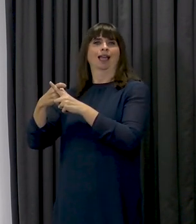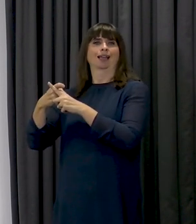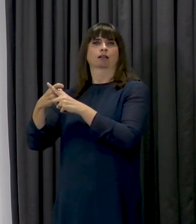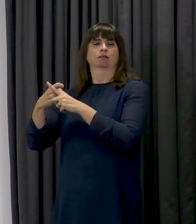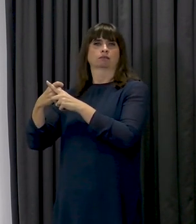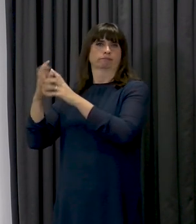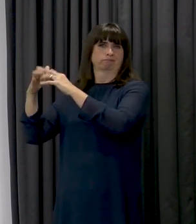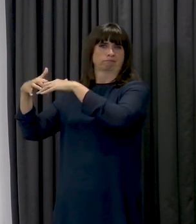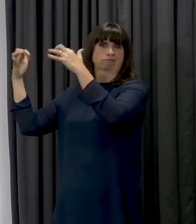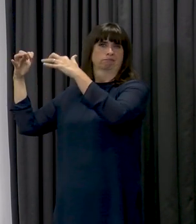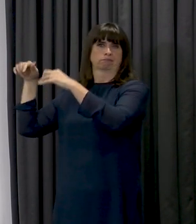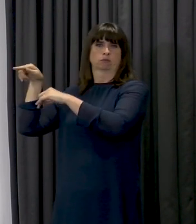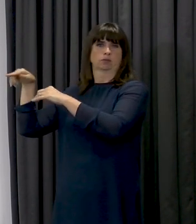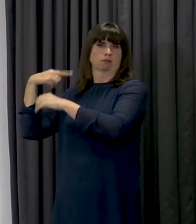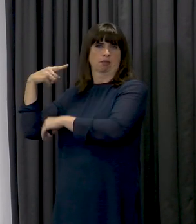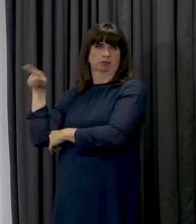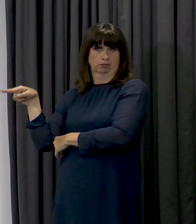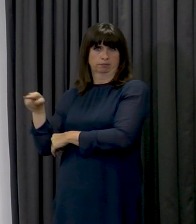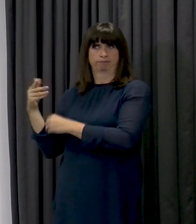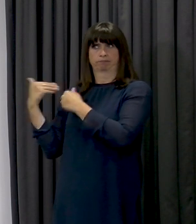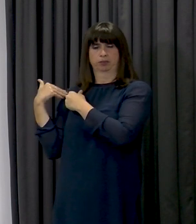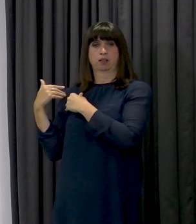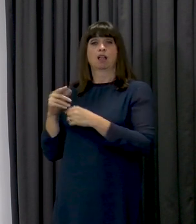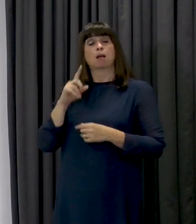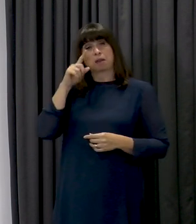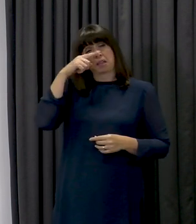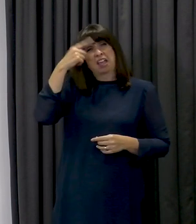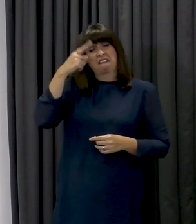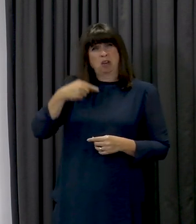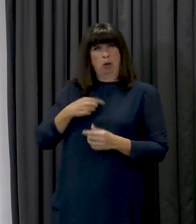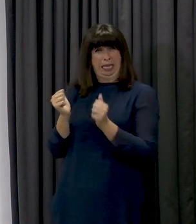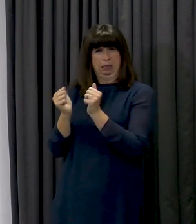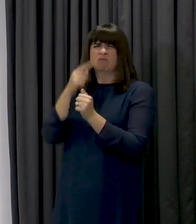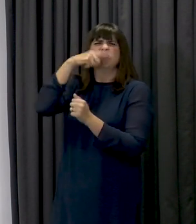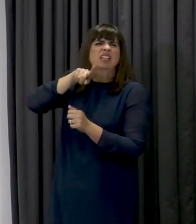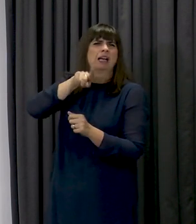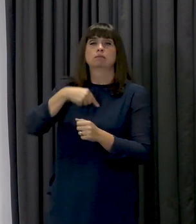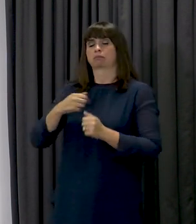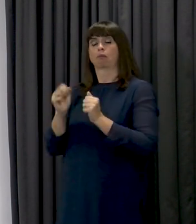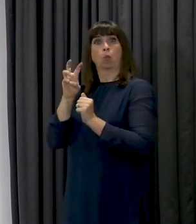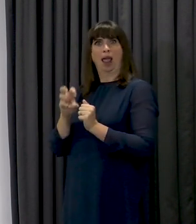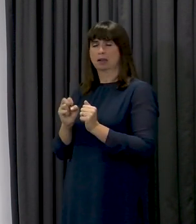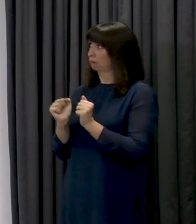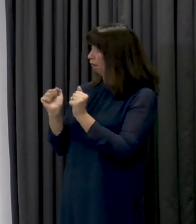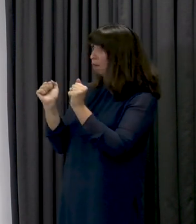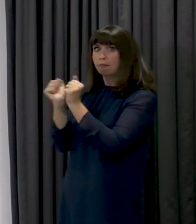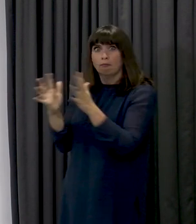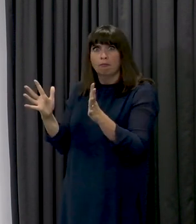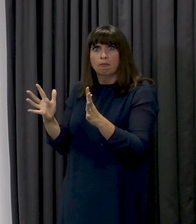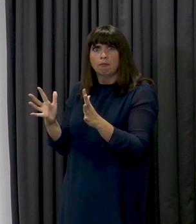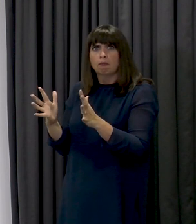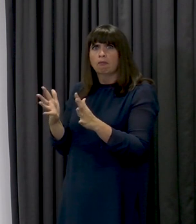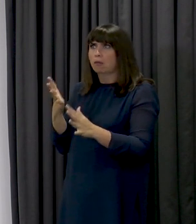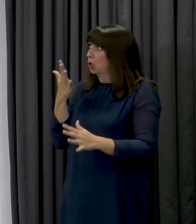government does. We have a fallback power. If we thought that what the UK government was proposing was